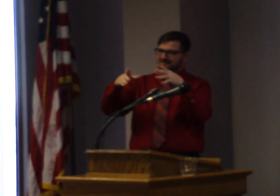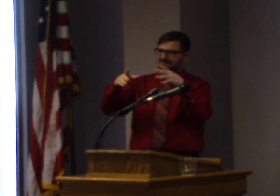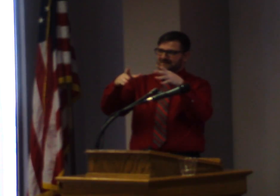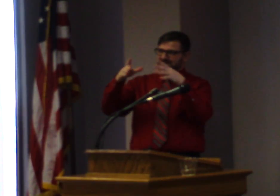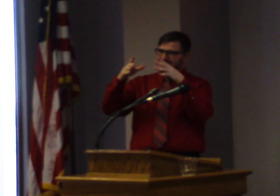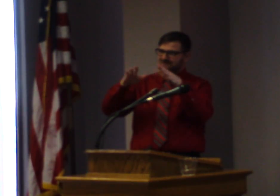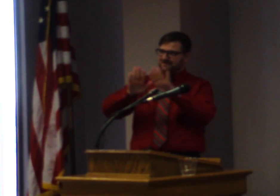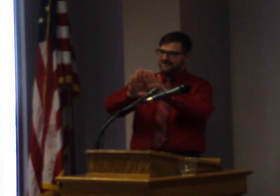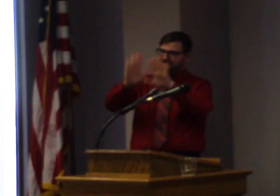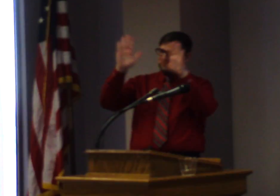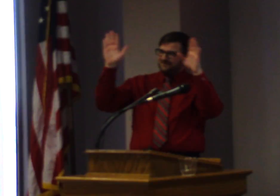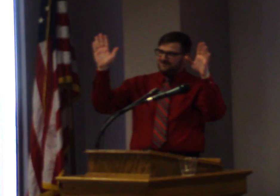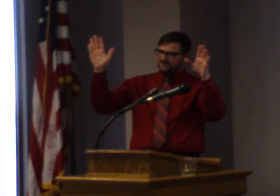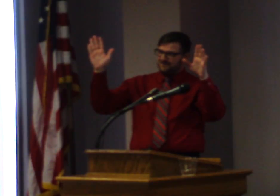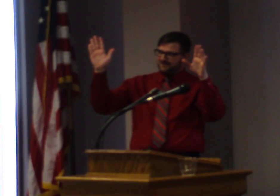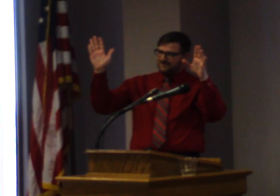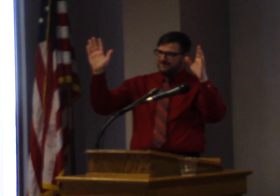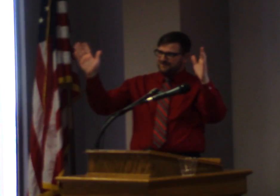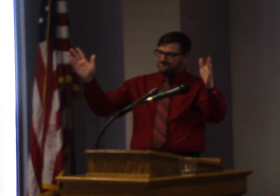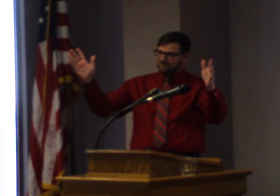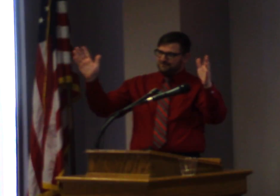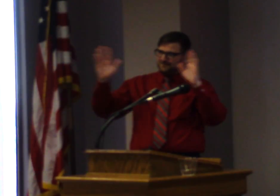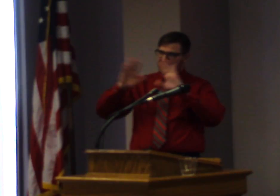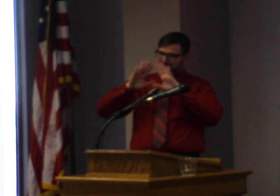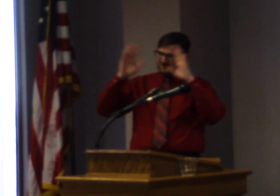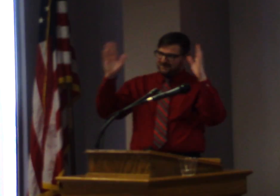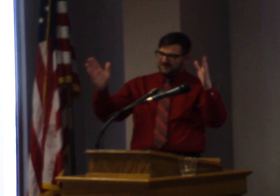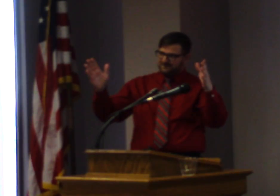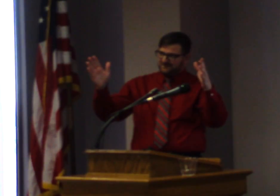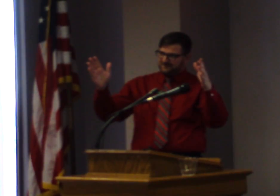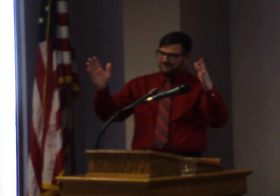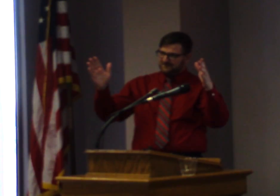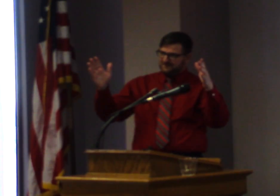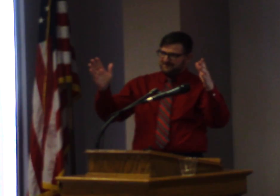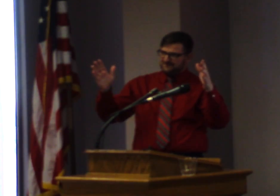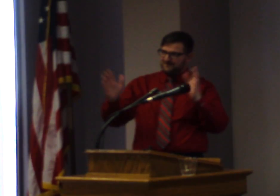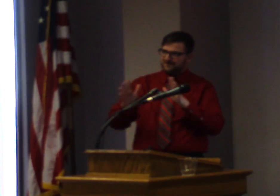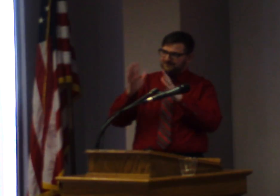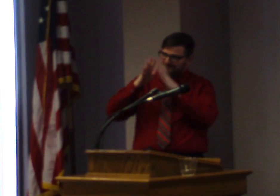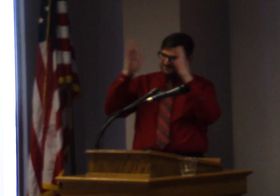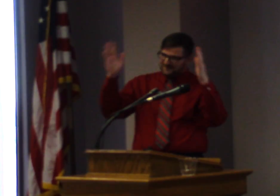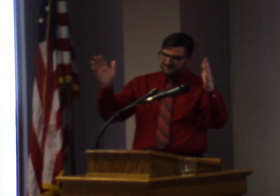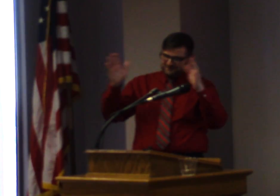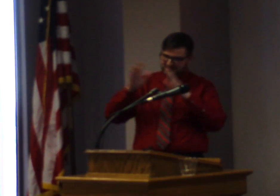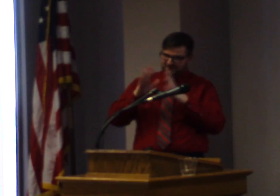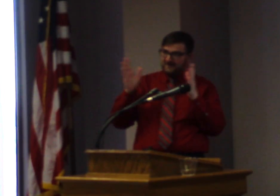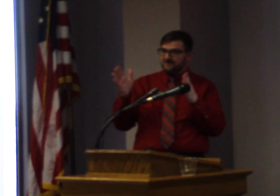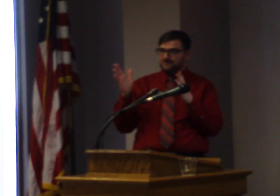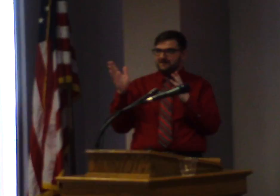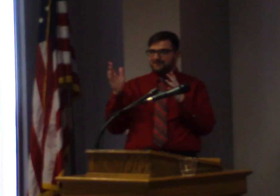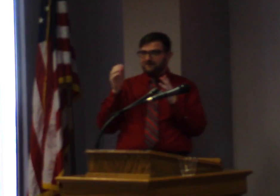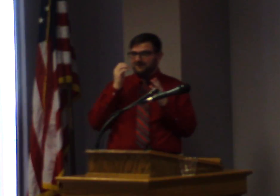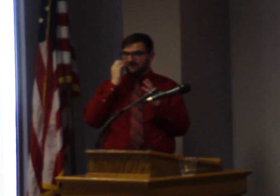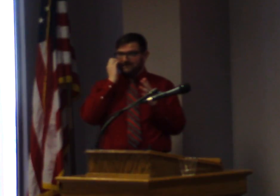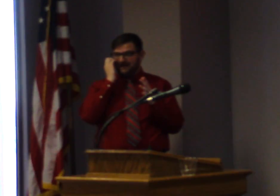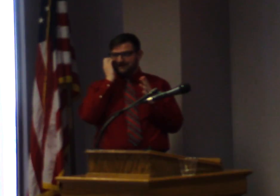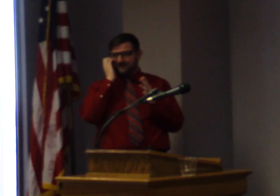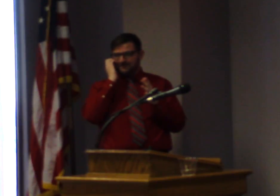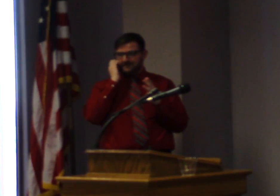and it enlarges your document. So you know, I use one at my work. My internship,